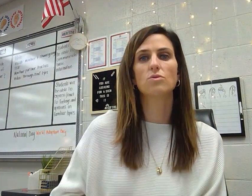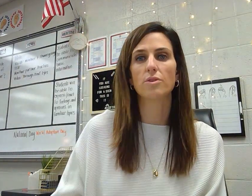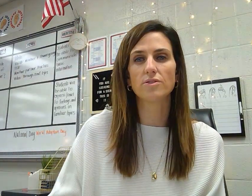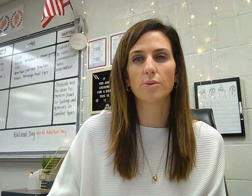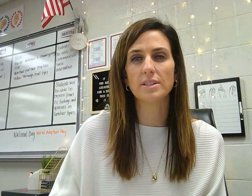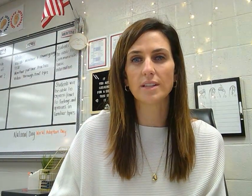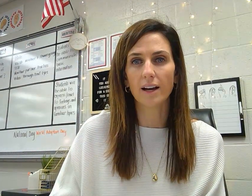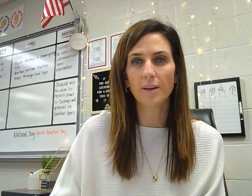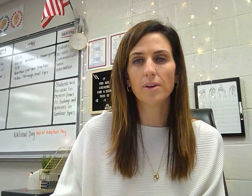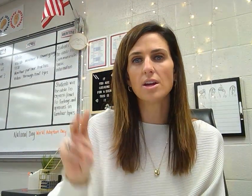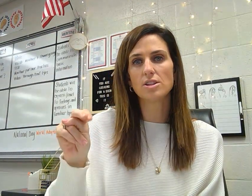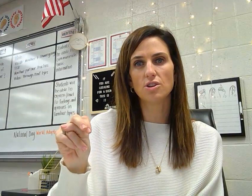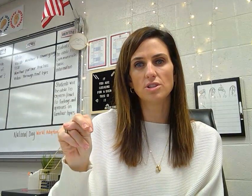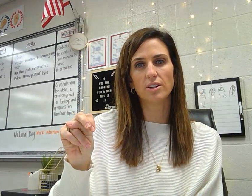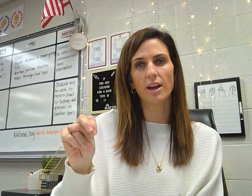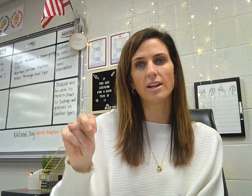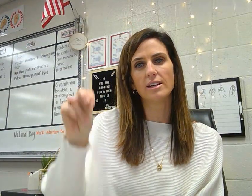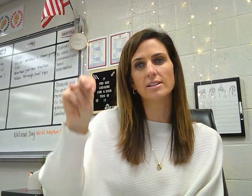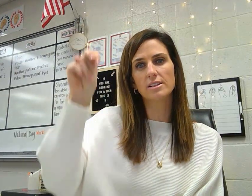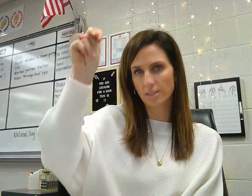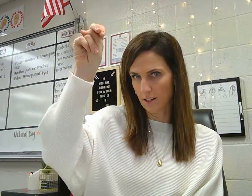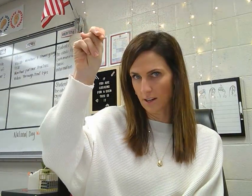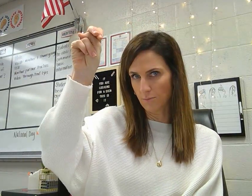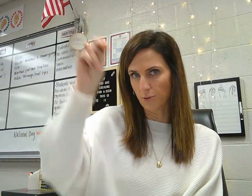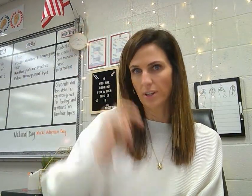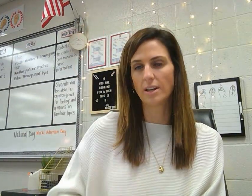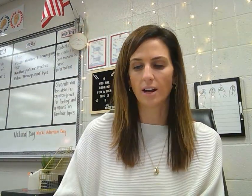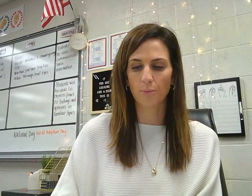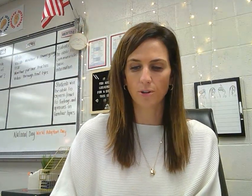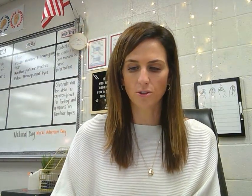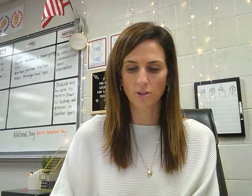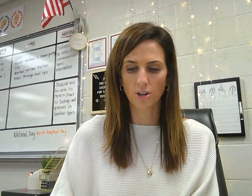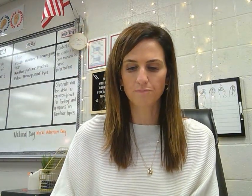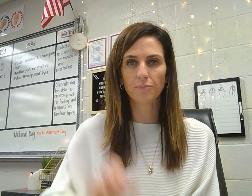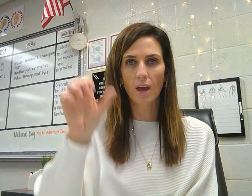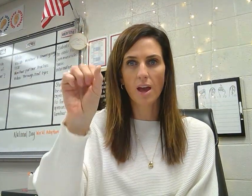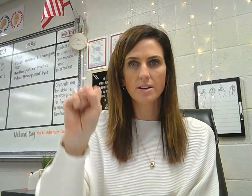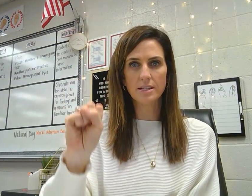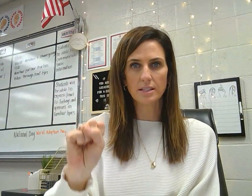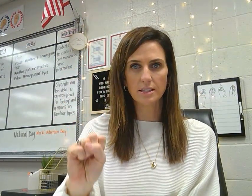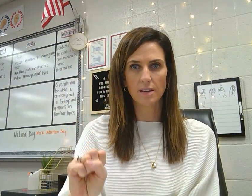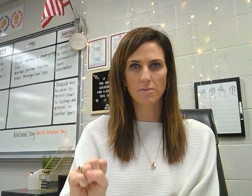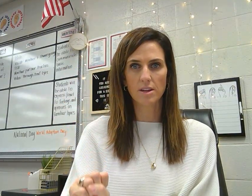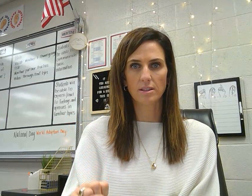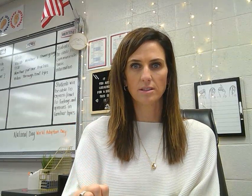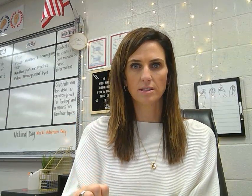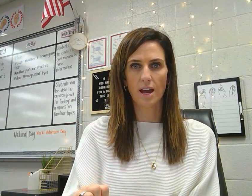north is always up, so you take your N hand and pull it in an upward direction. Same thing,